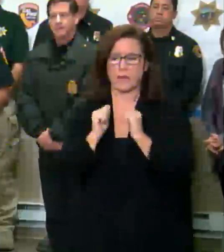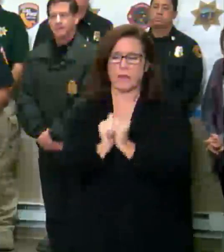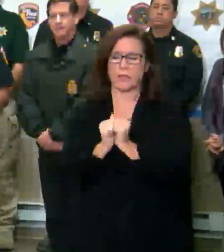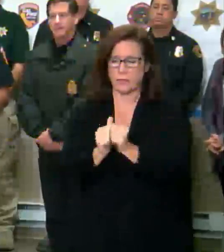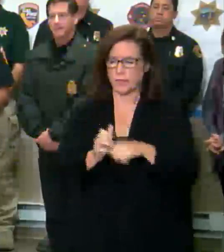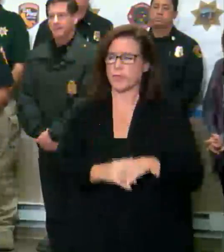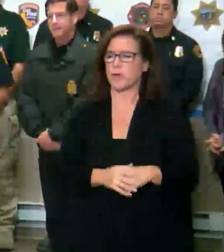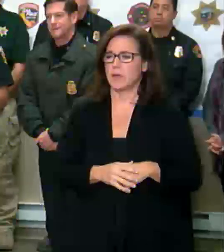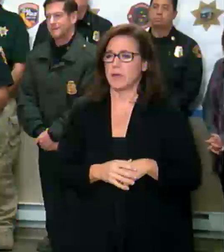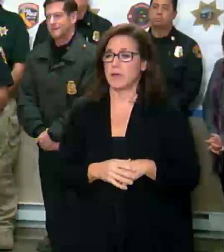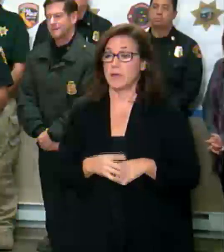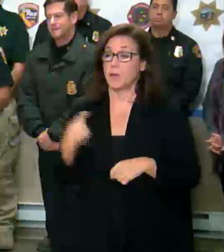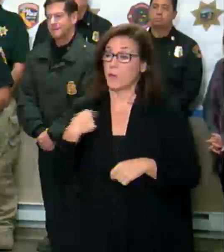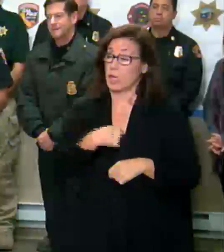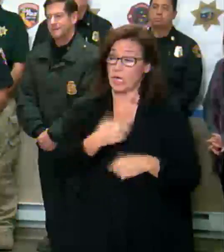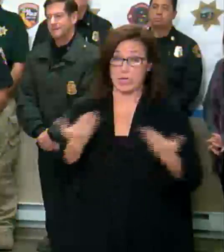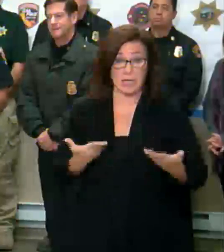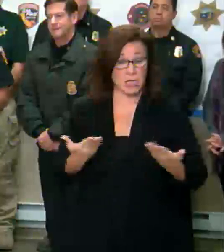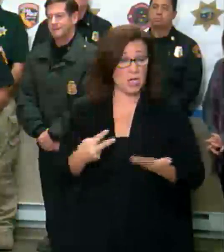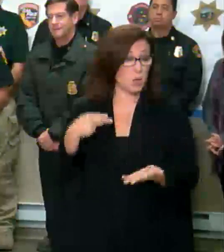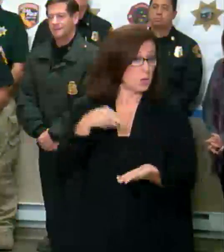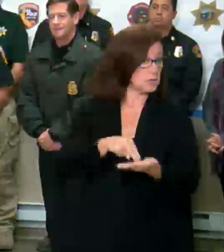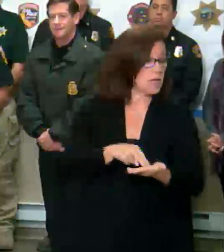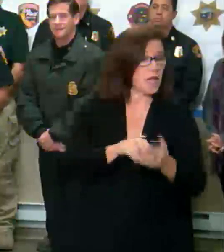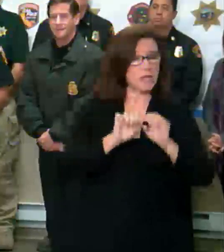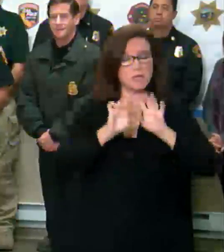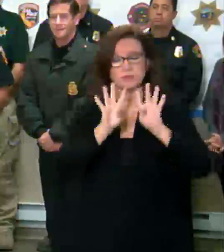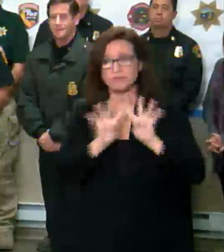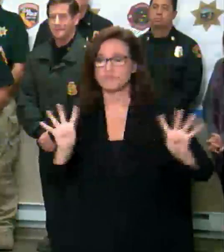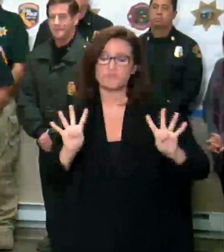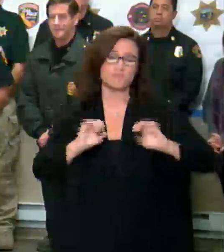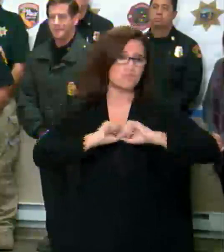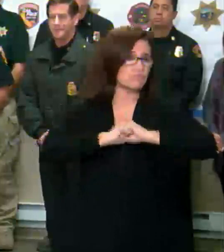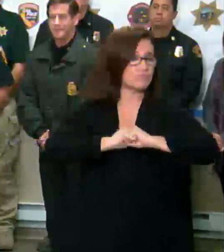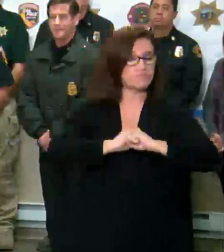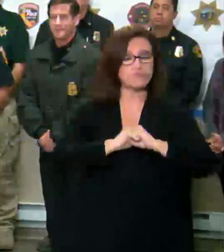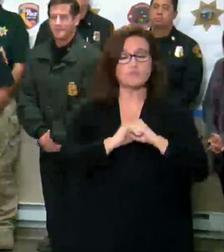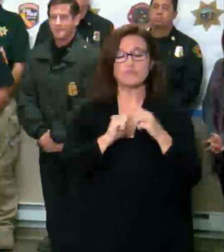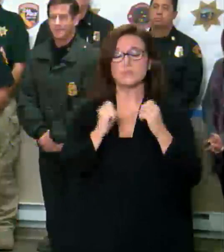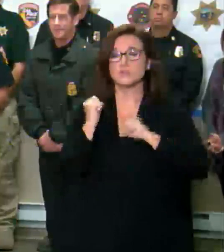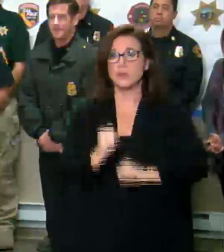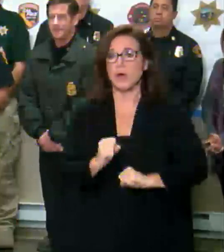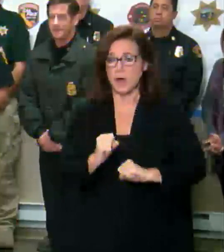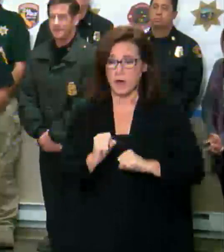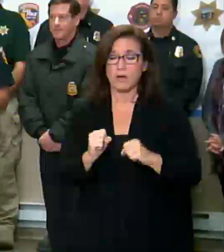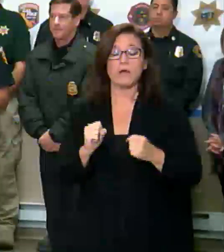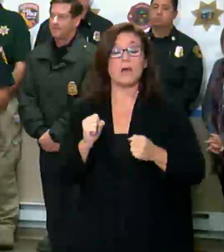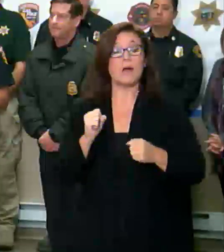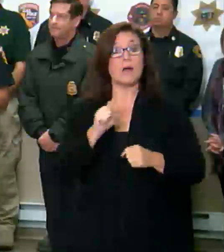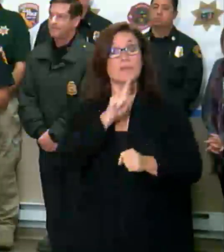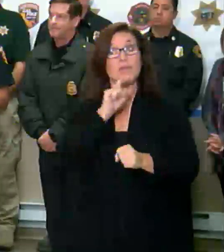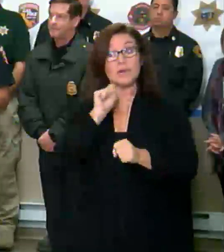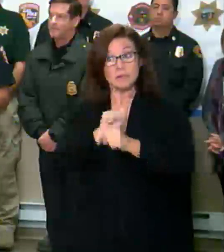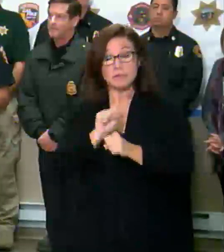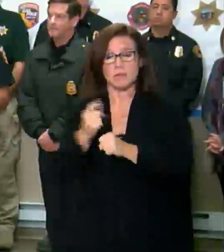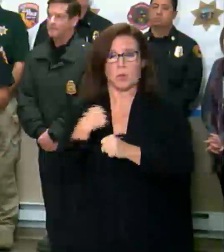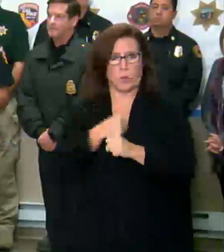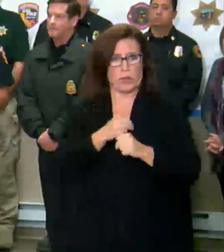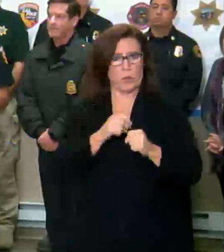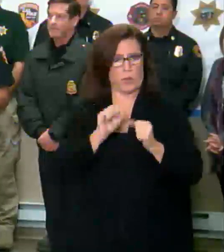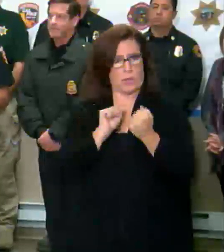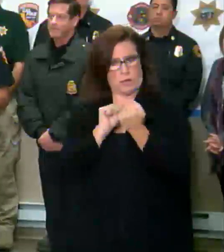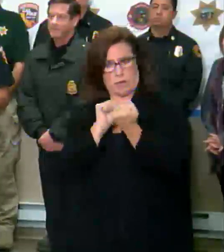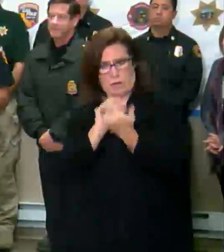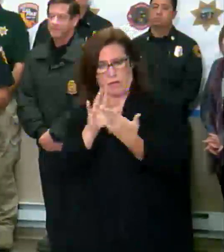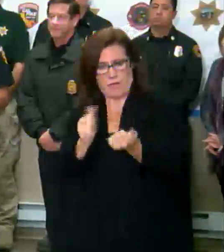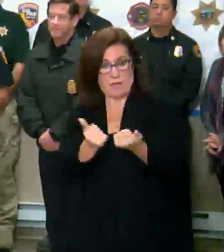We're standing together, committed. We're standing here and making sure that in the long term we can address the threat to Santa Barbara and make sure that